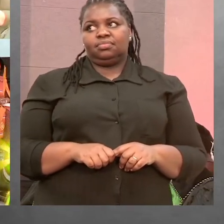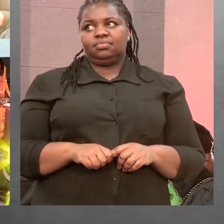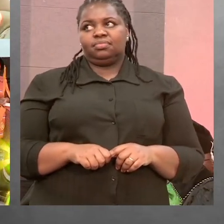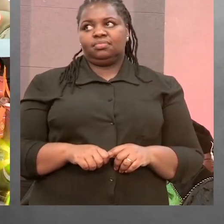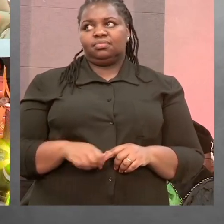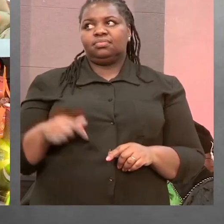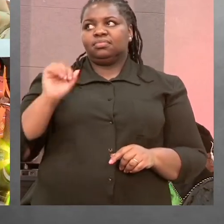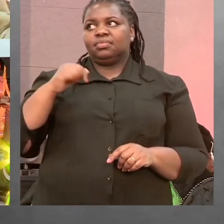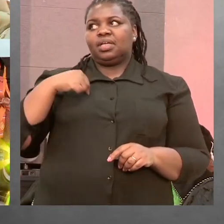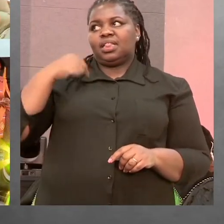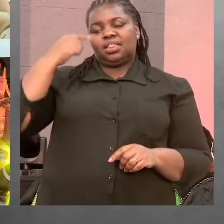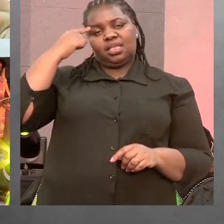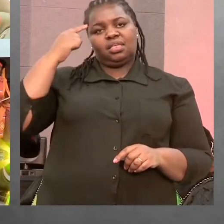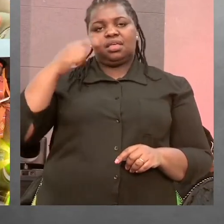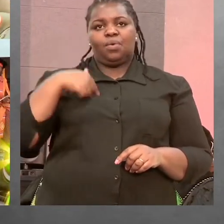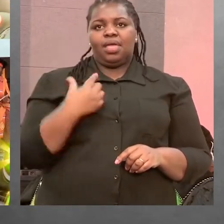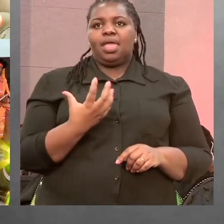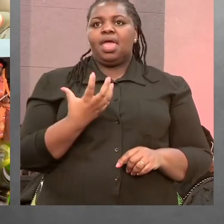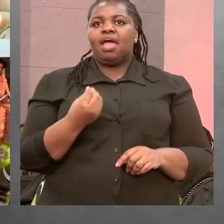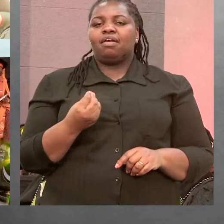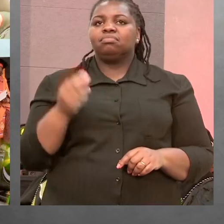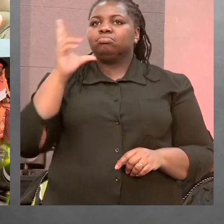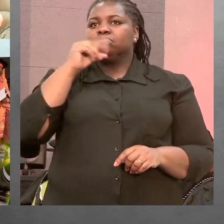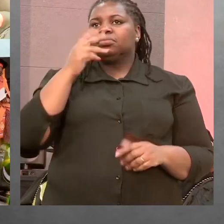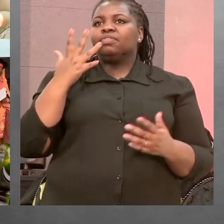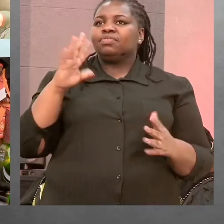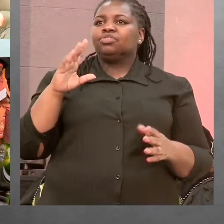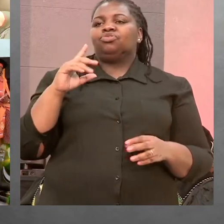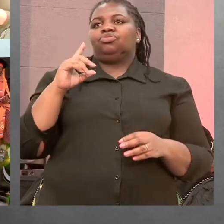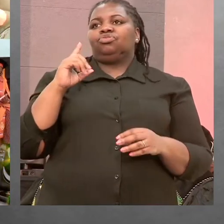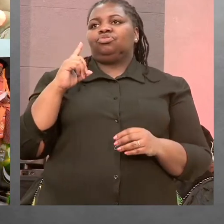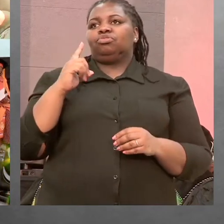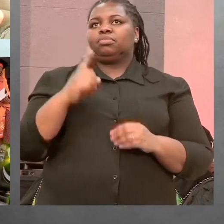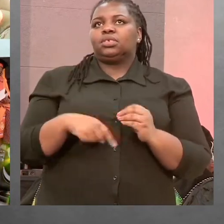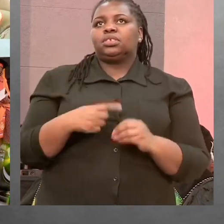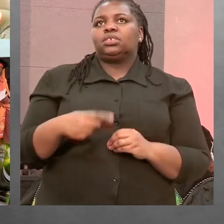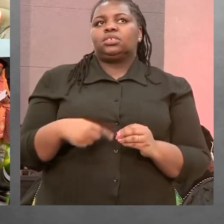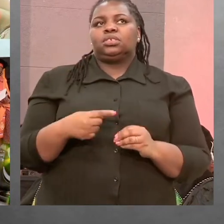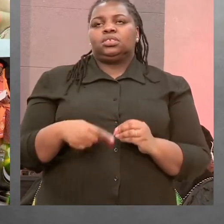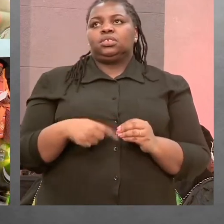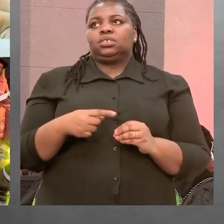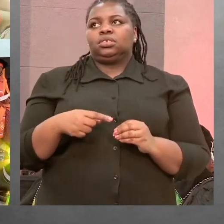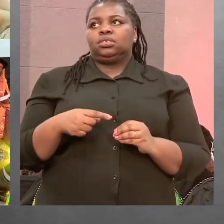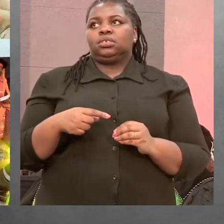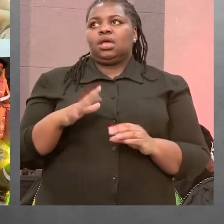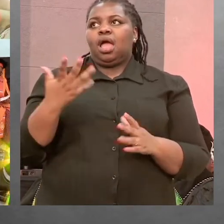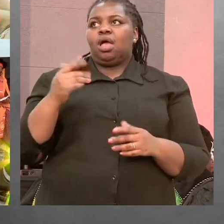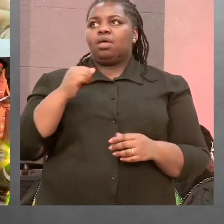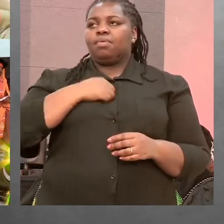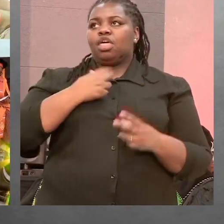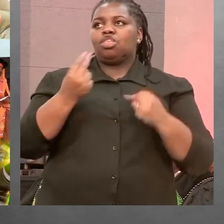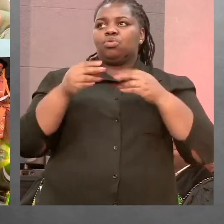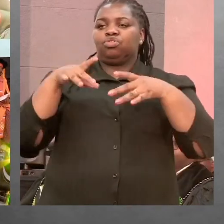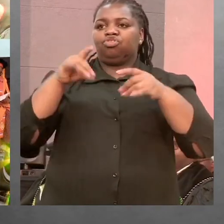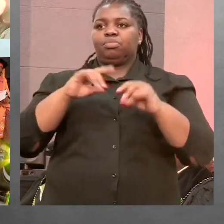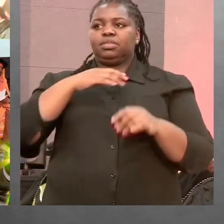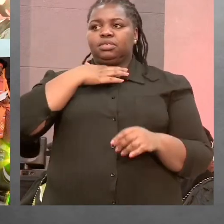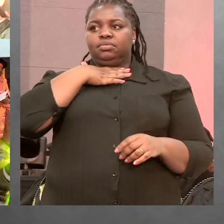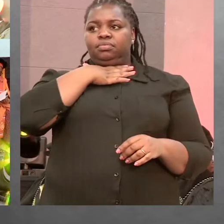I think we have all spoken to the credentials of our new chairperson.